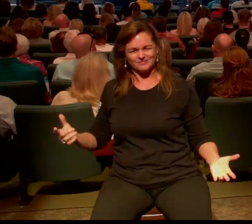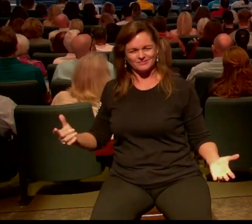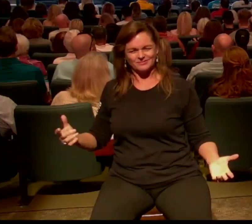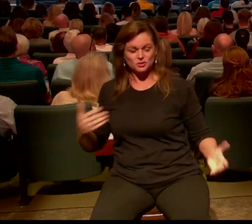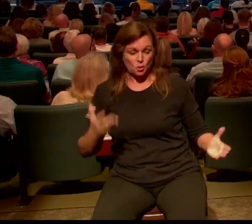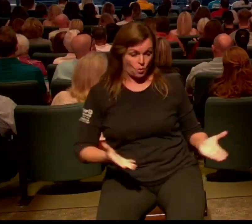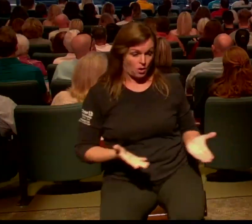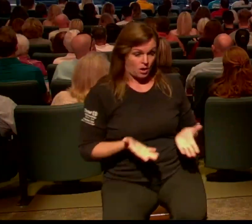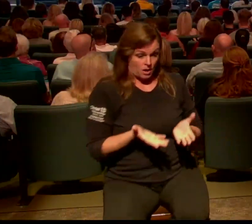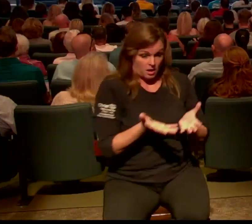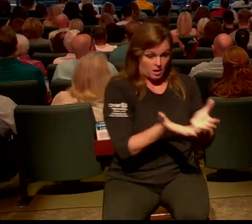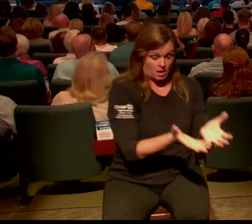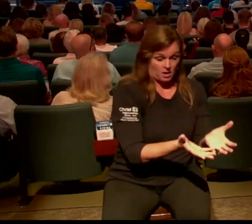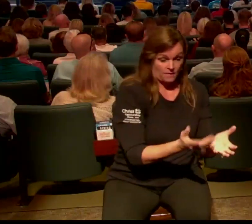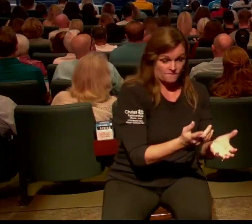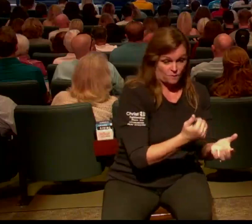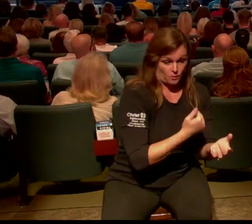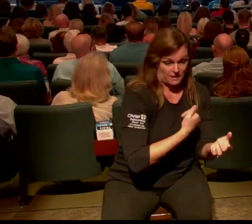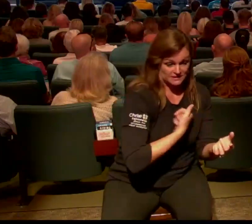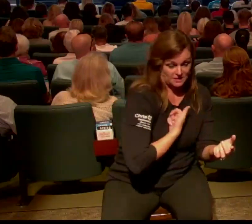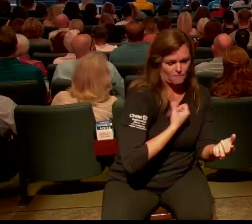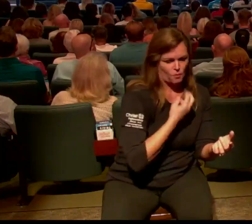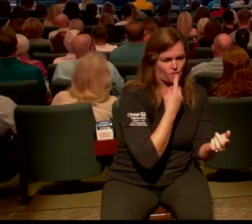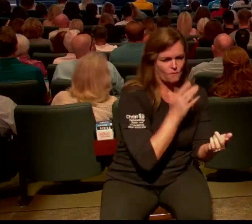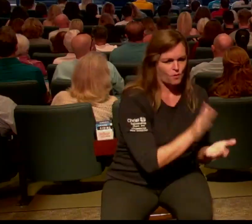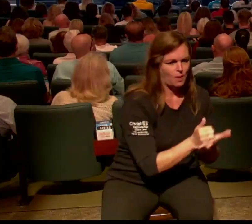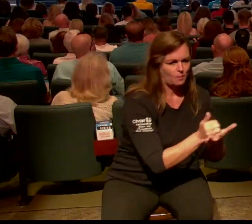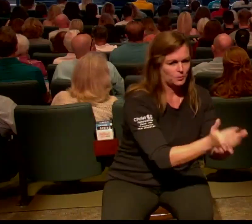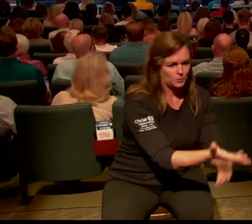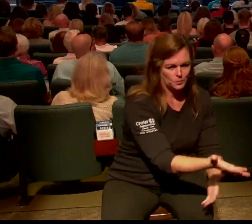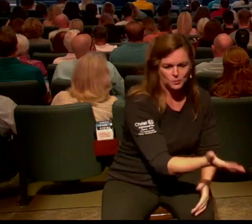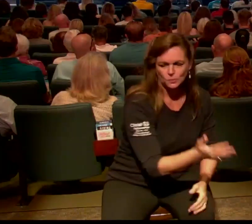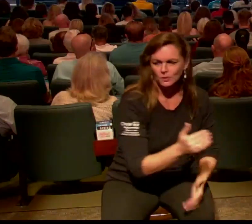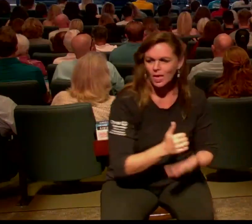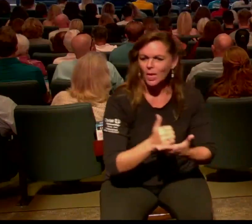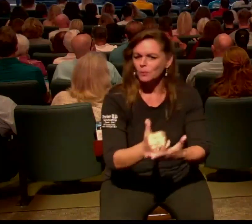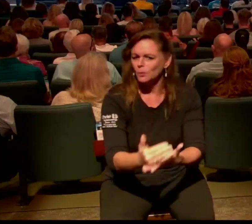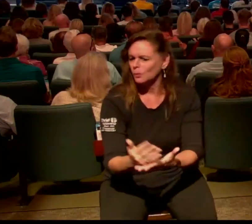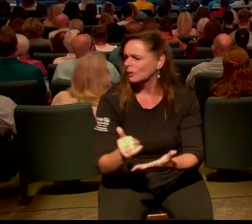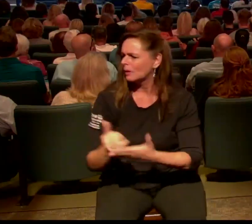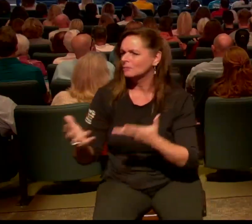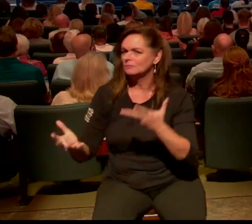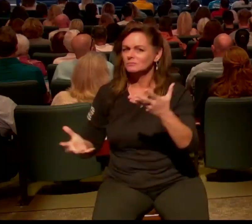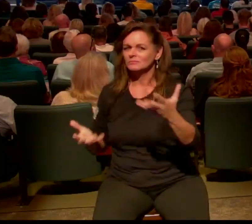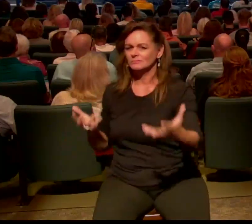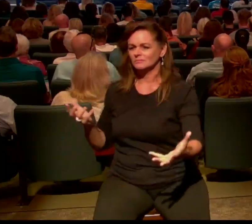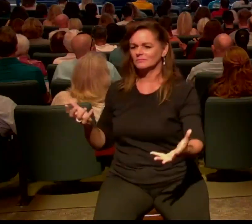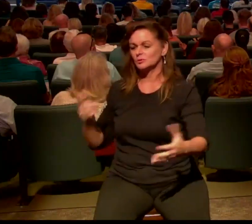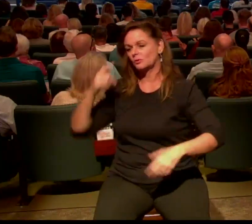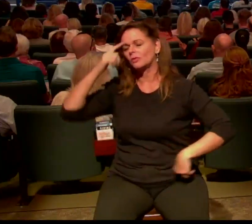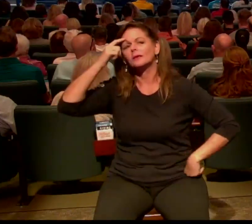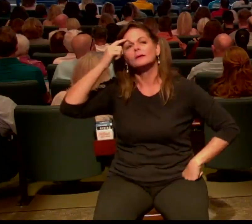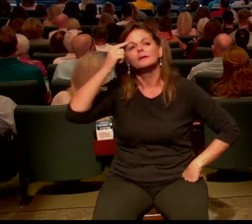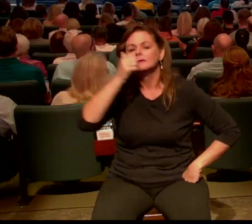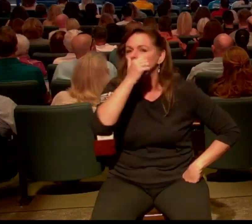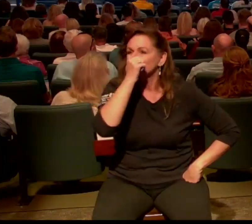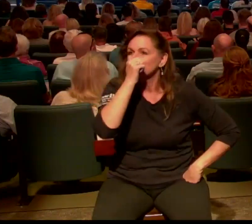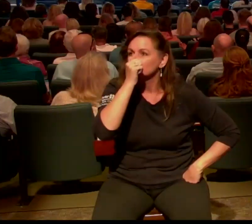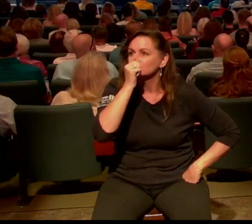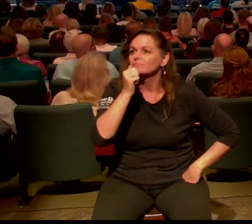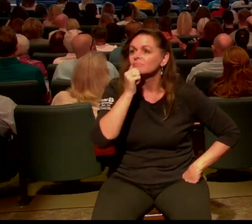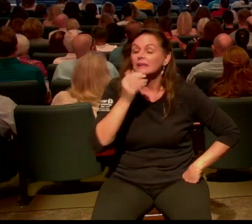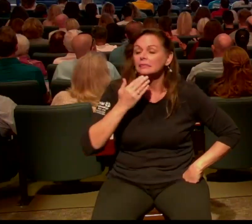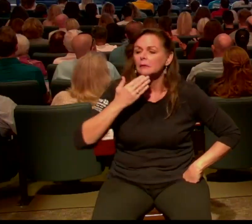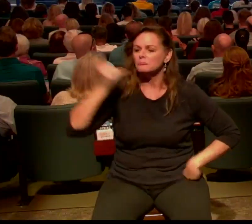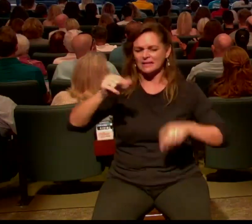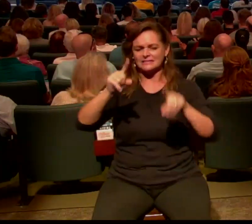else? In fact, maybe the greatest test of a servant is to wash